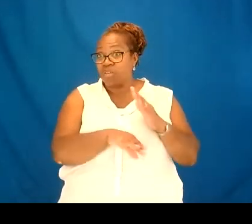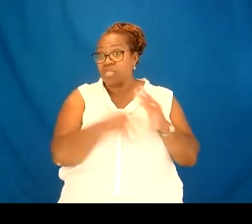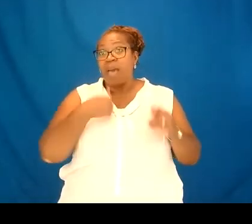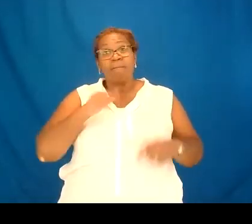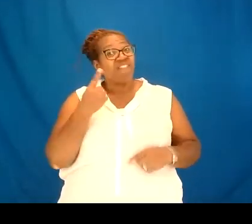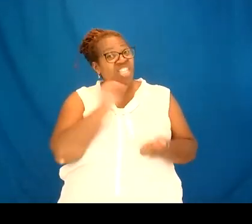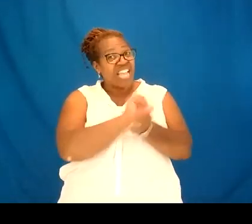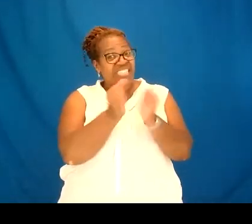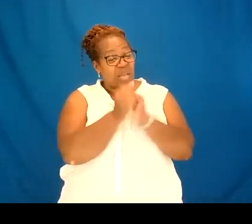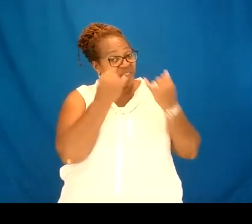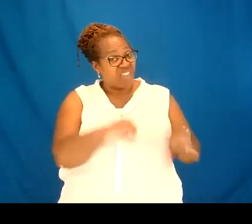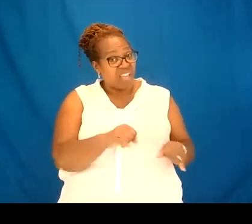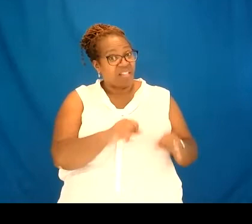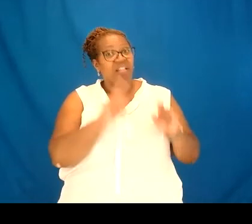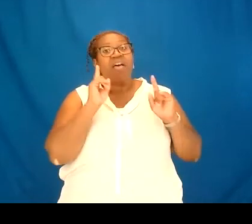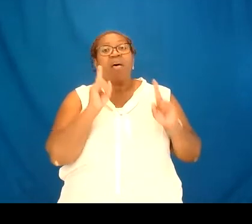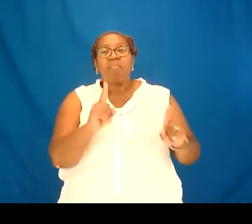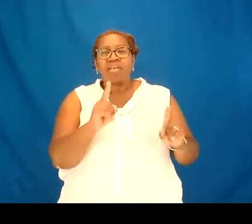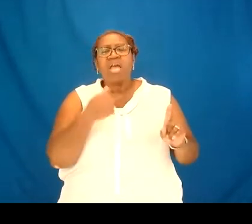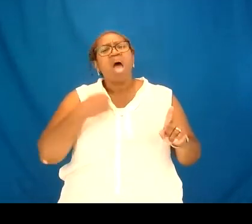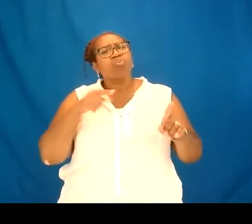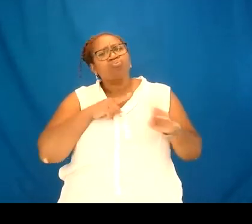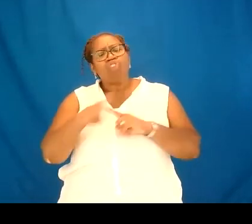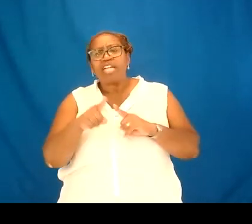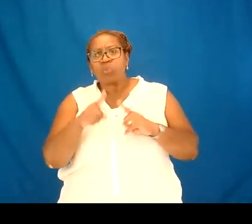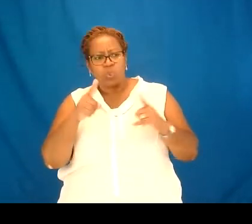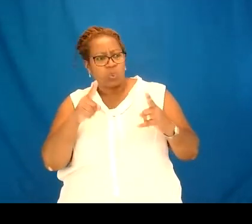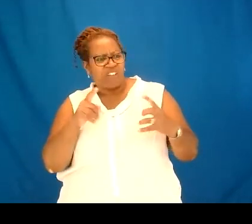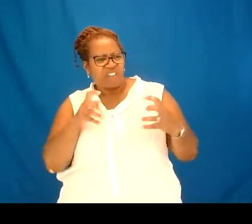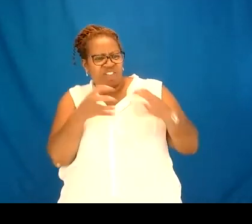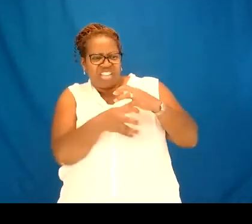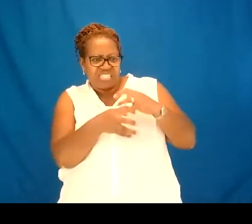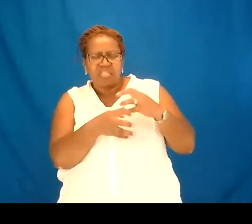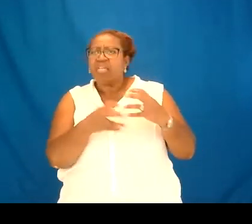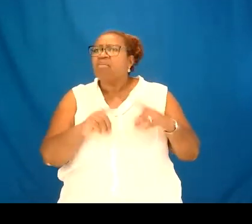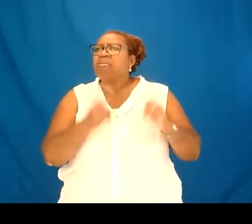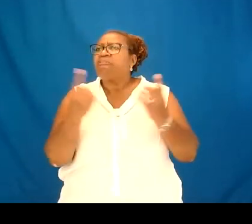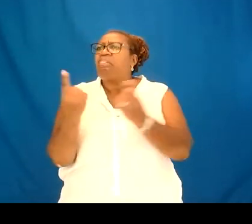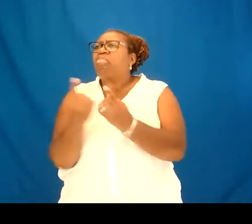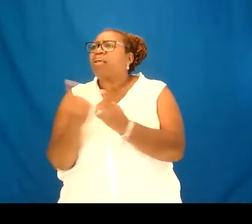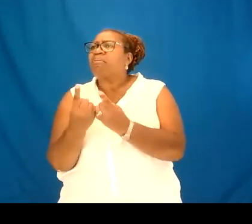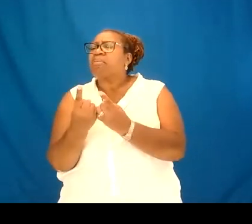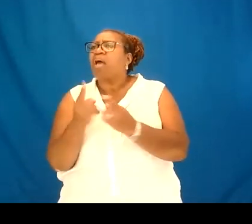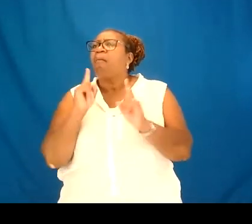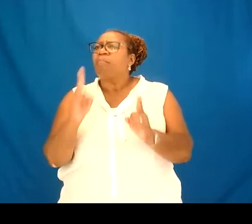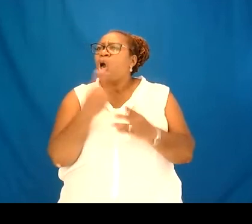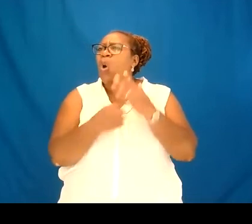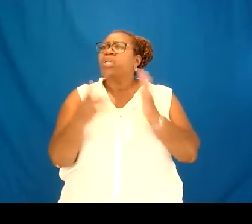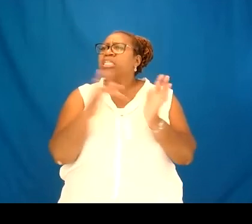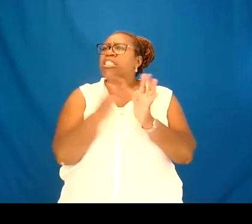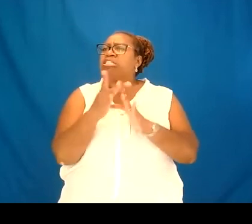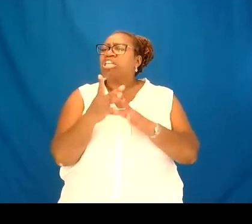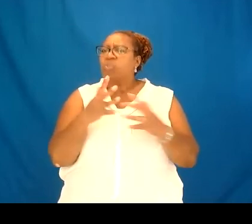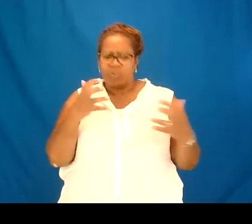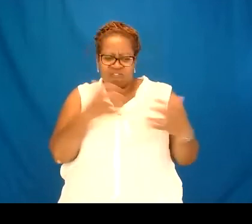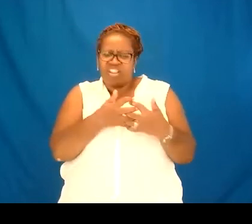that Jesus-shaped hole with the approval of human beings, popularity, and the latest clothes. So one day, after